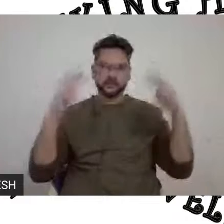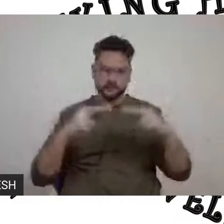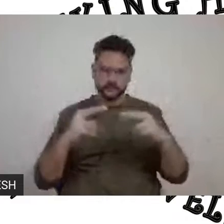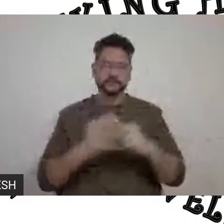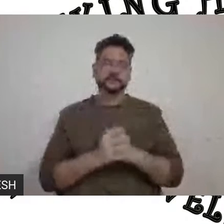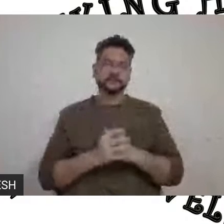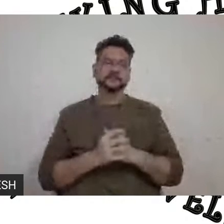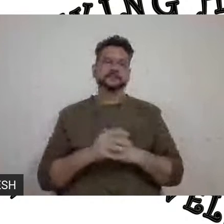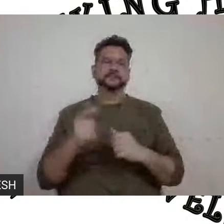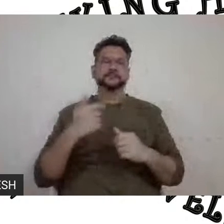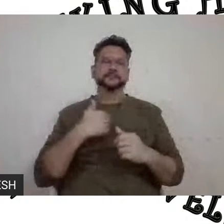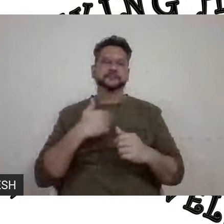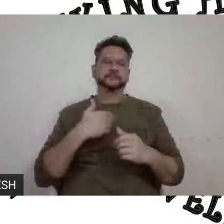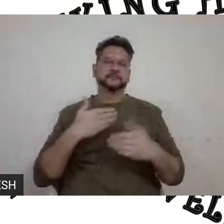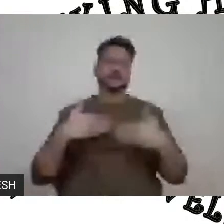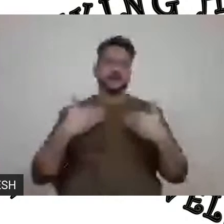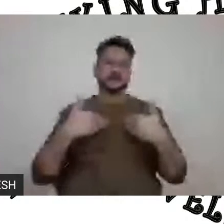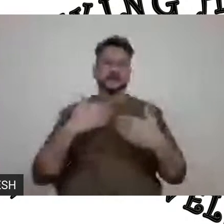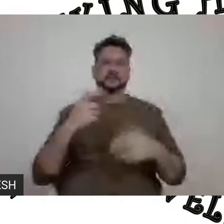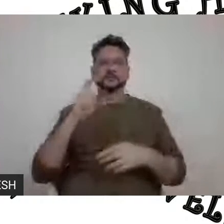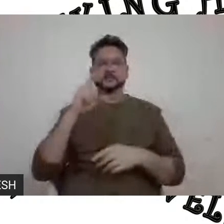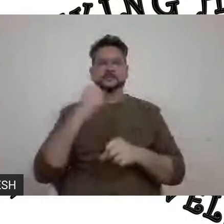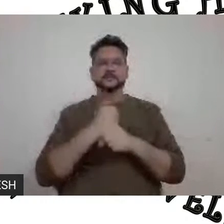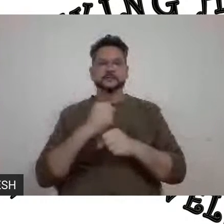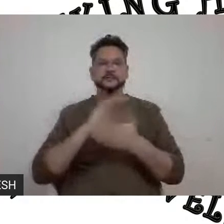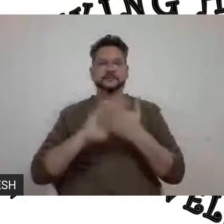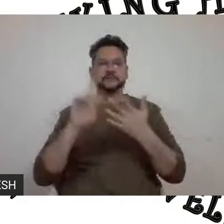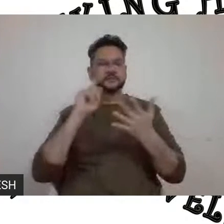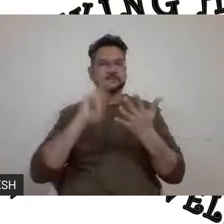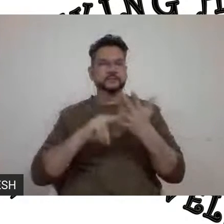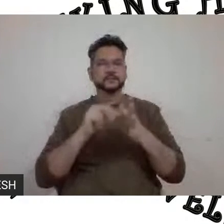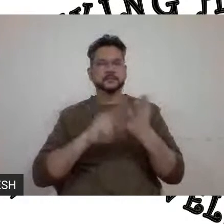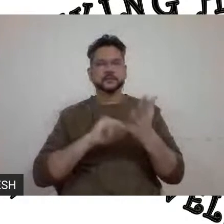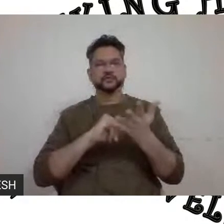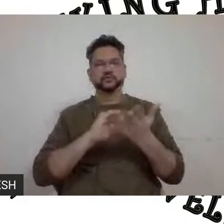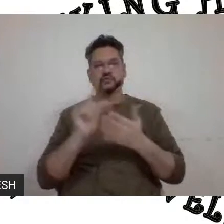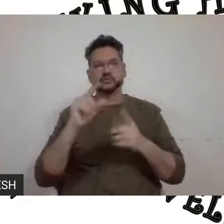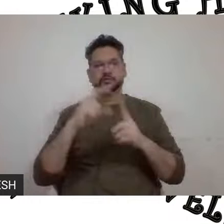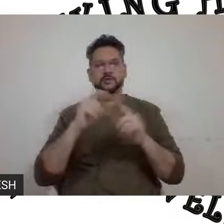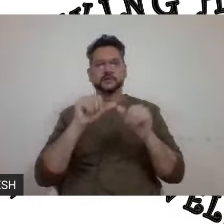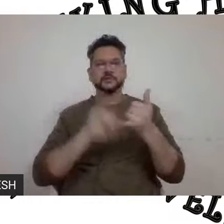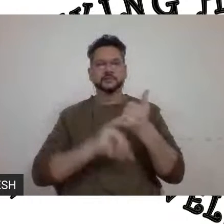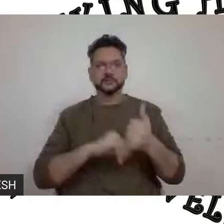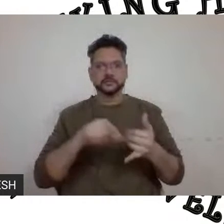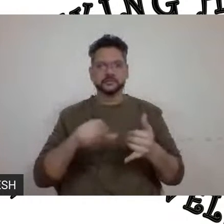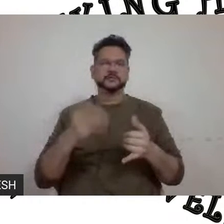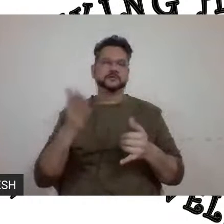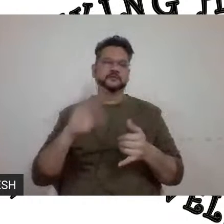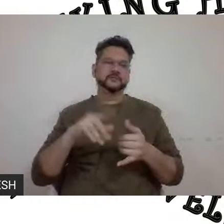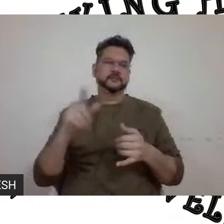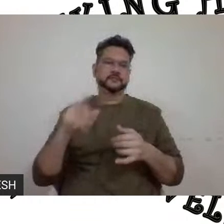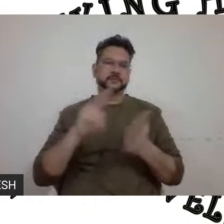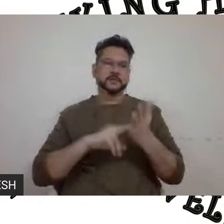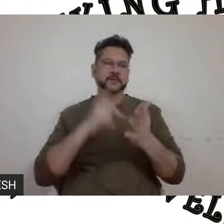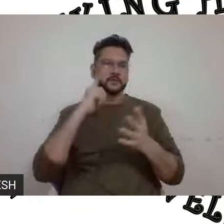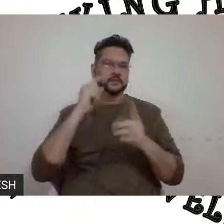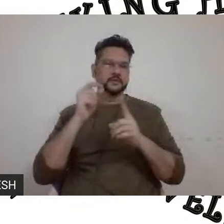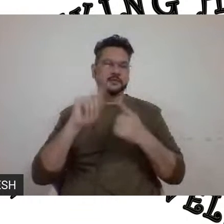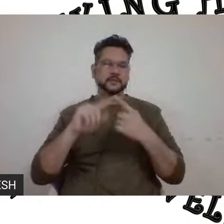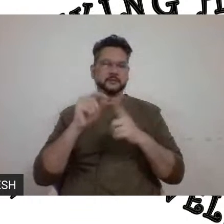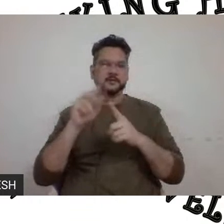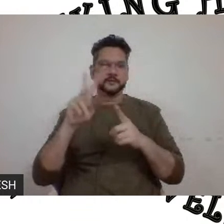Guest Dr. Himanshu Das, Director NIEPVD, Mrs. Gurmeet Kaur, President Speaking Hands